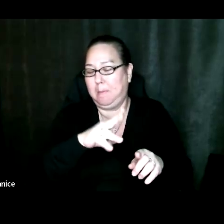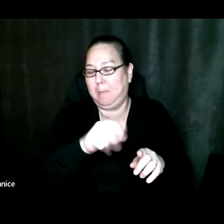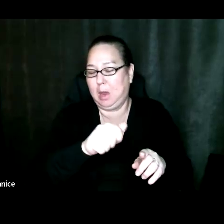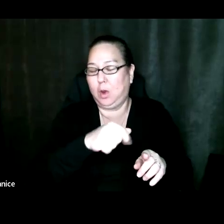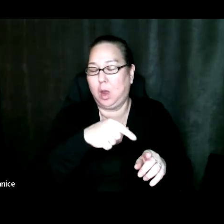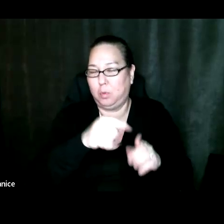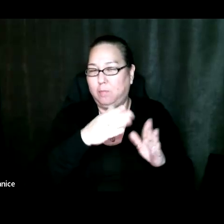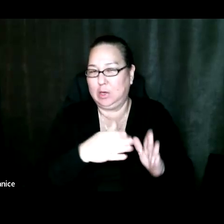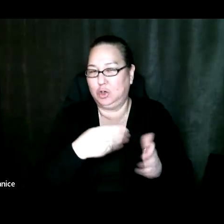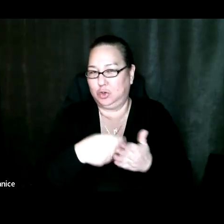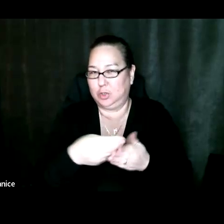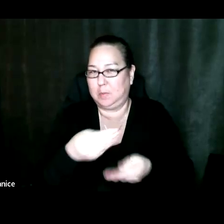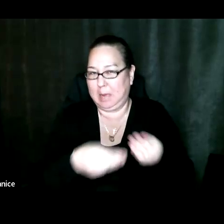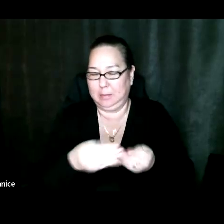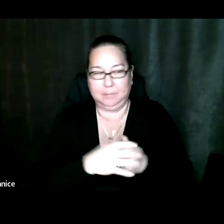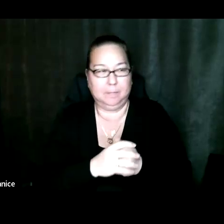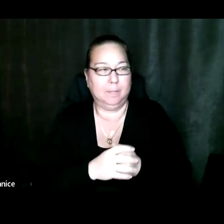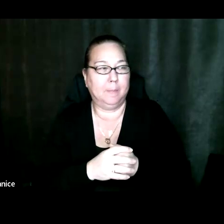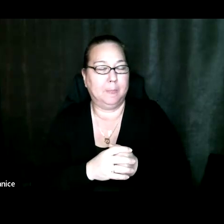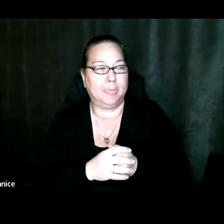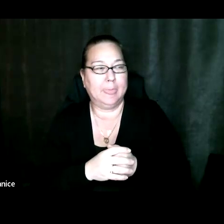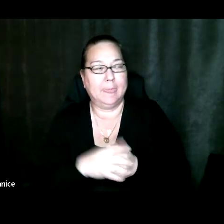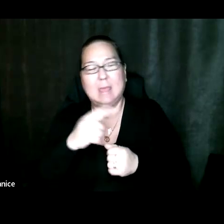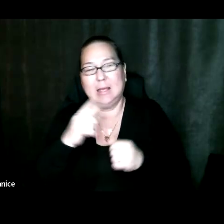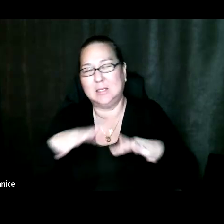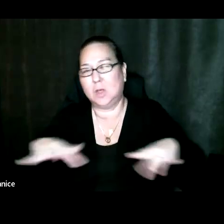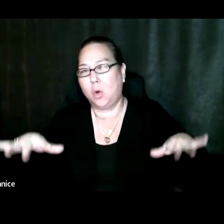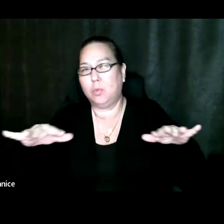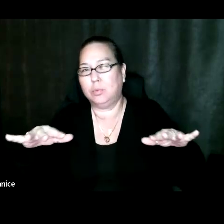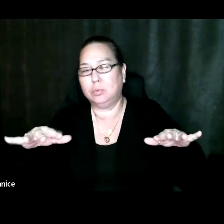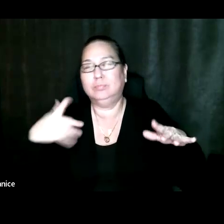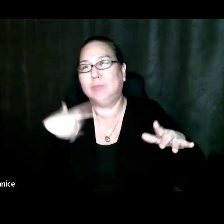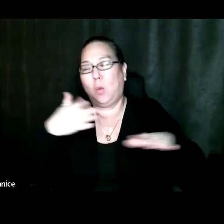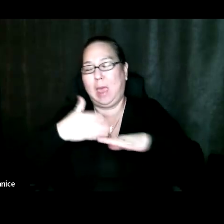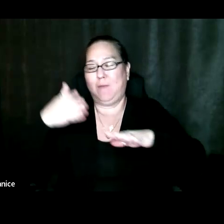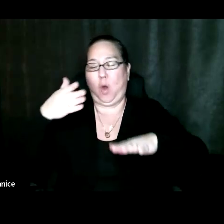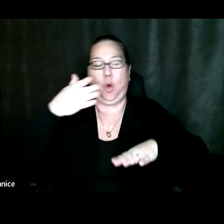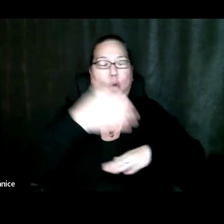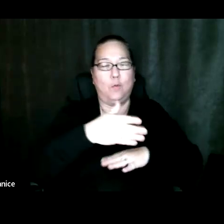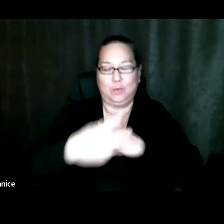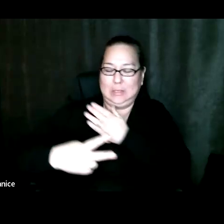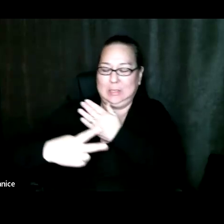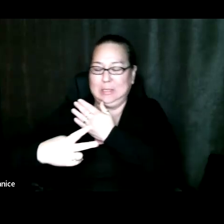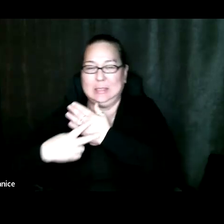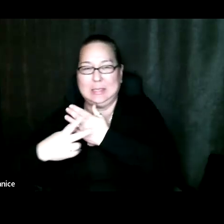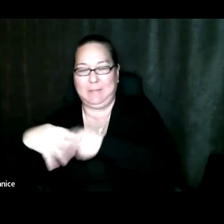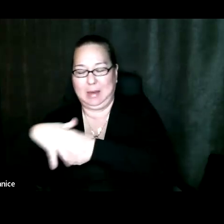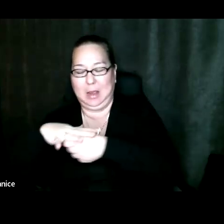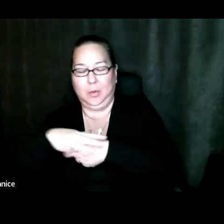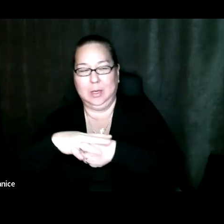There were some slight differences in the sort of overage and savings areas inside the FY24